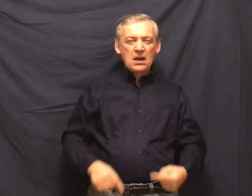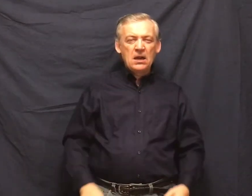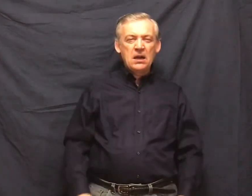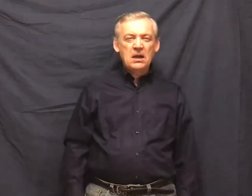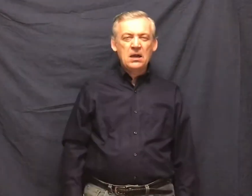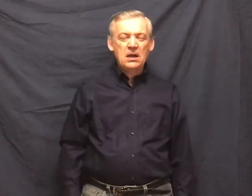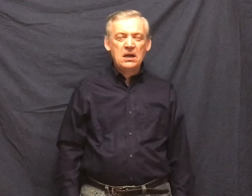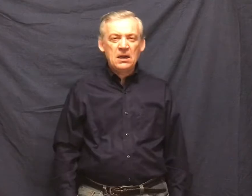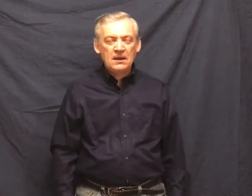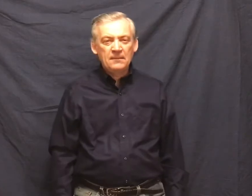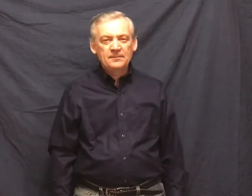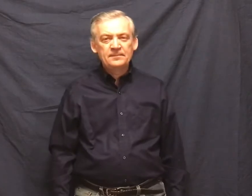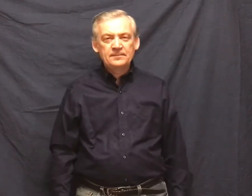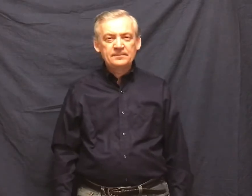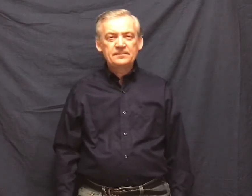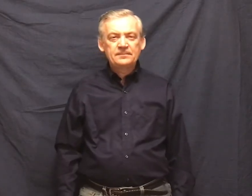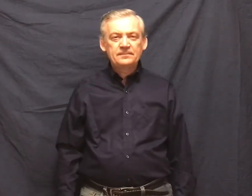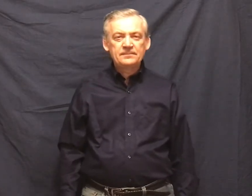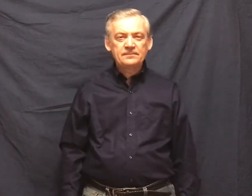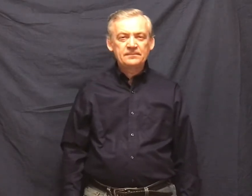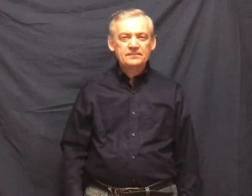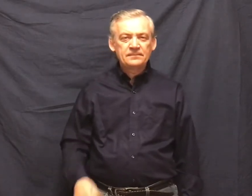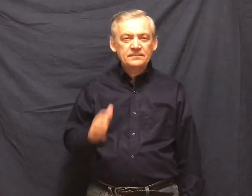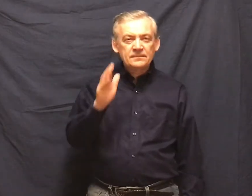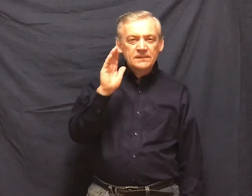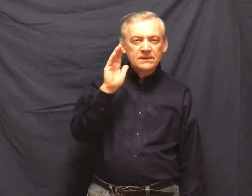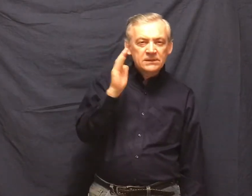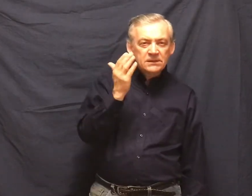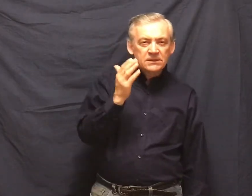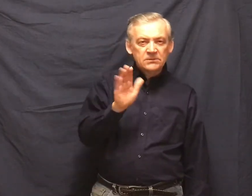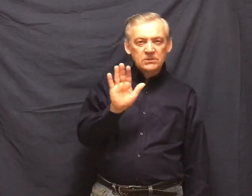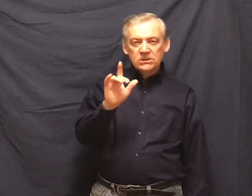And because of their depth, seemed to glitter with intensity.